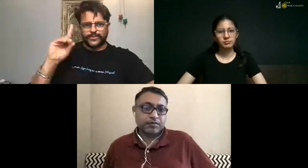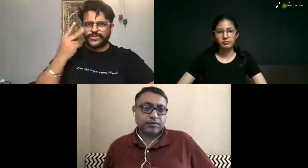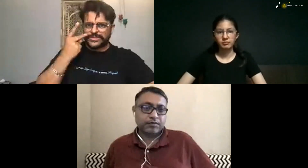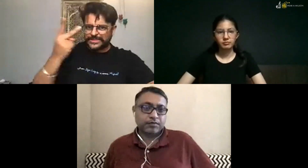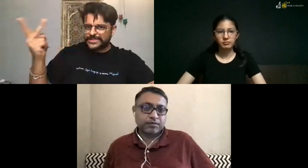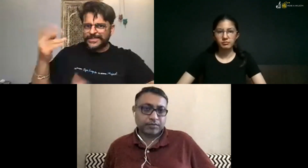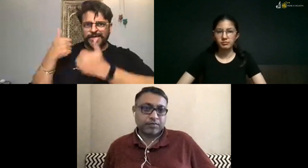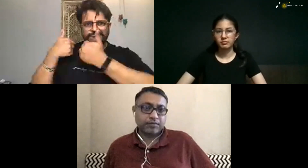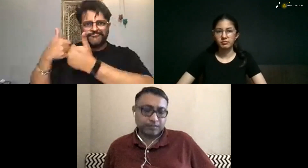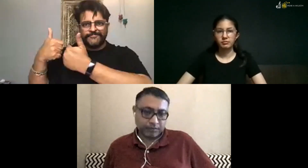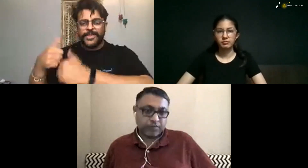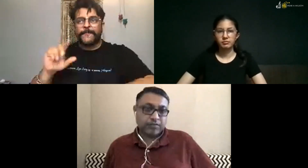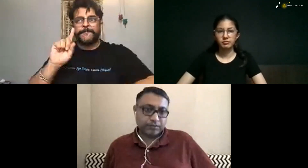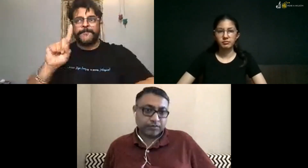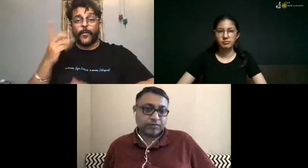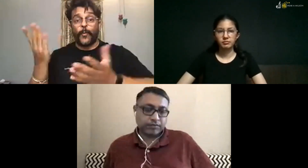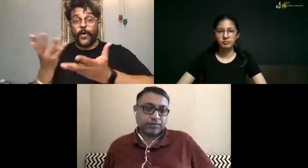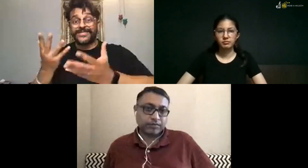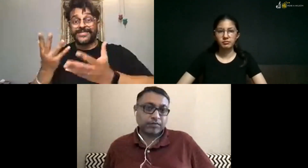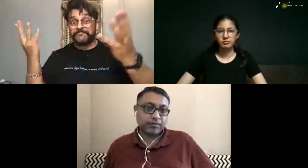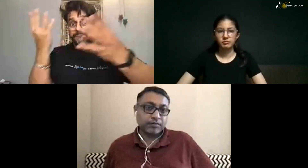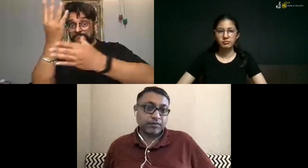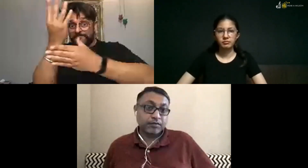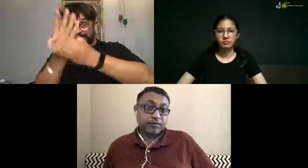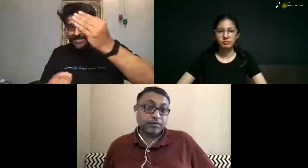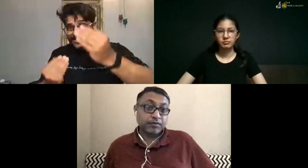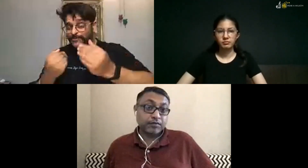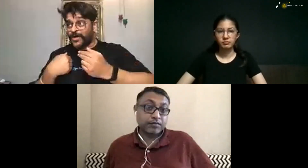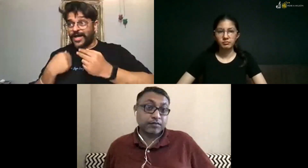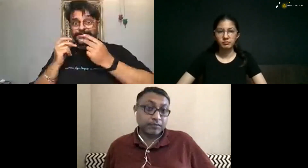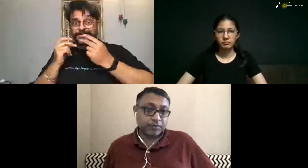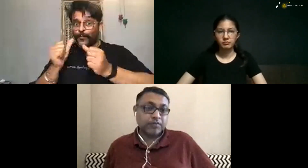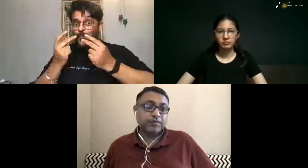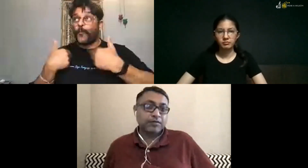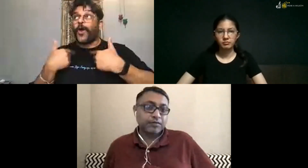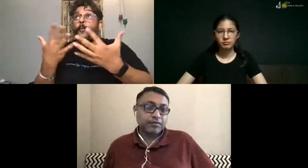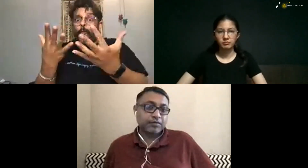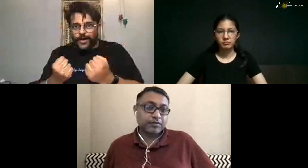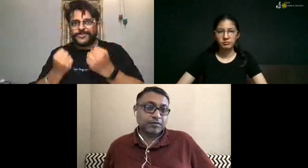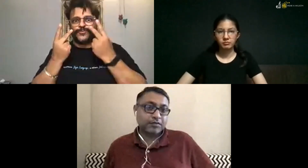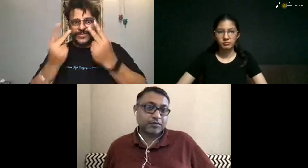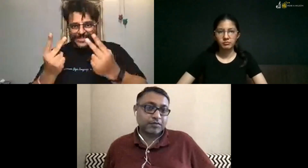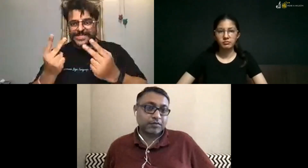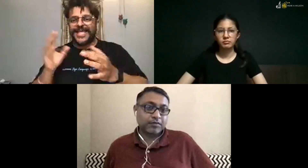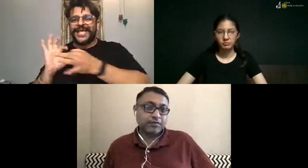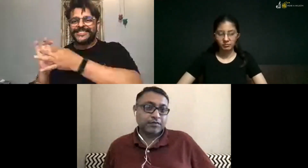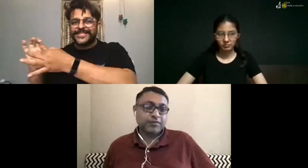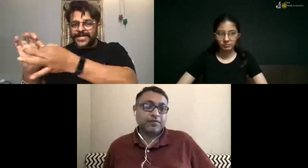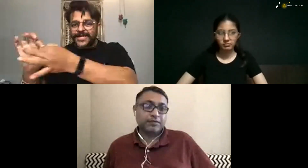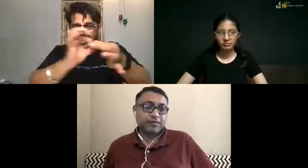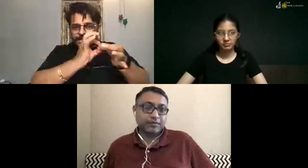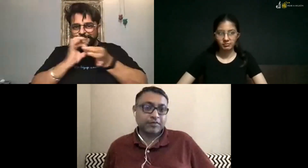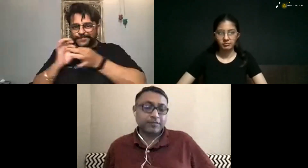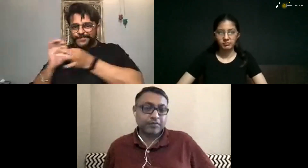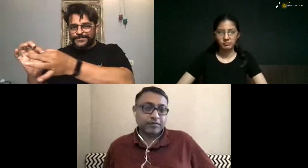set up their business. I do see that they're there, which is great. But what's missing is what I don't see. I would say what